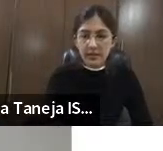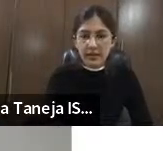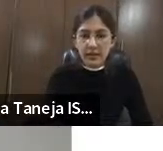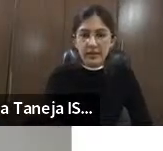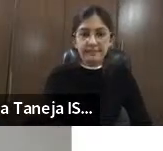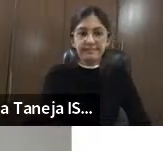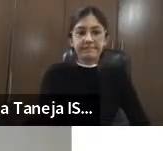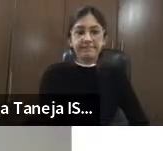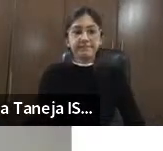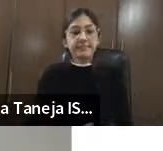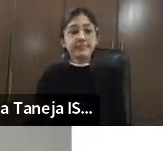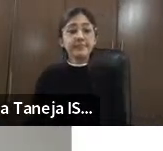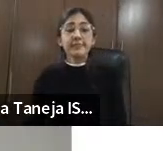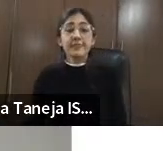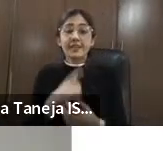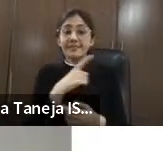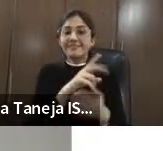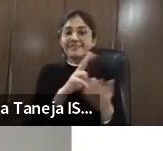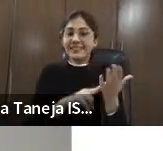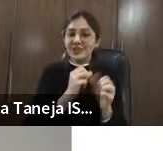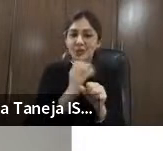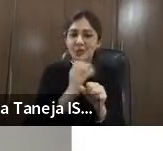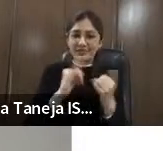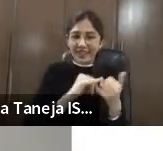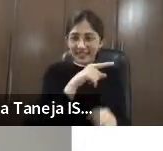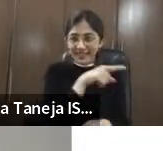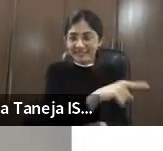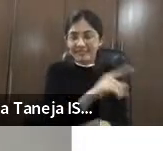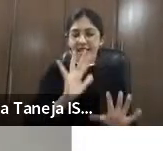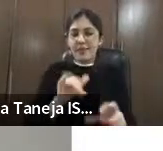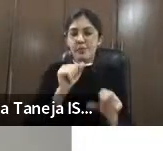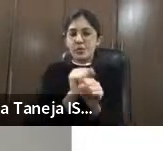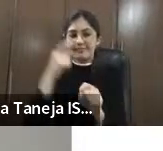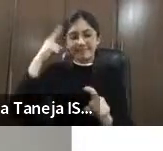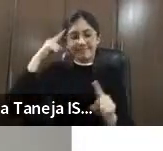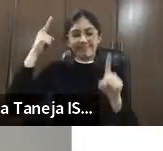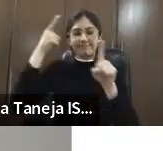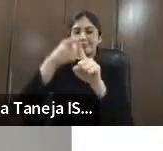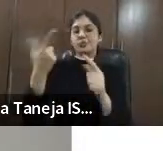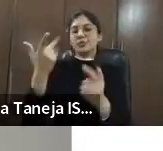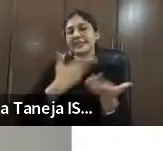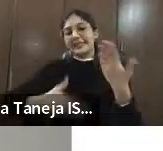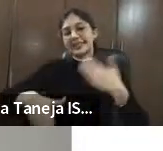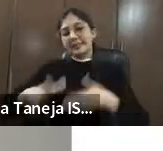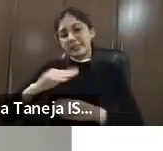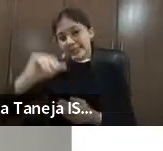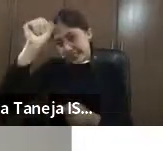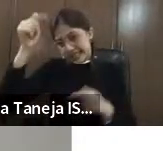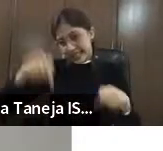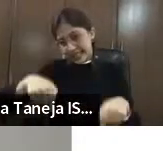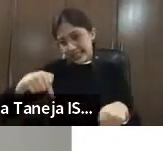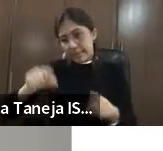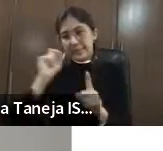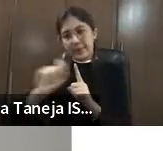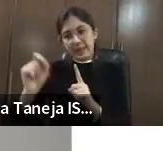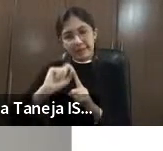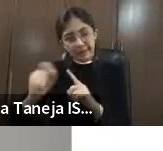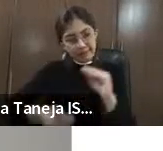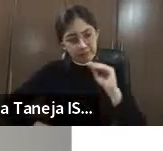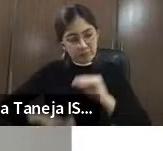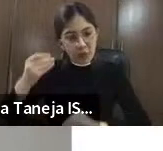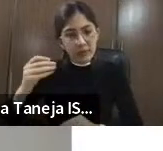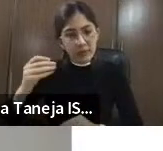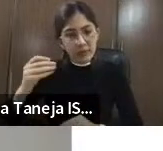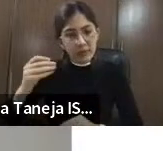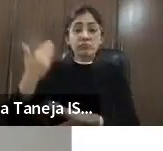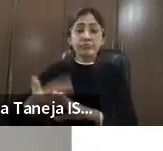Sarthak is pioneer in creating employment for people with disability, especially in Indian private sector. In last 13 years,